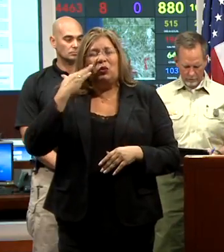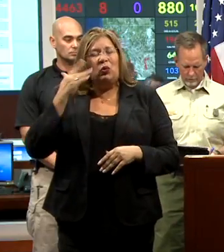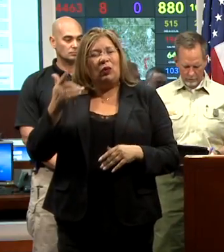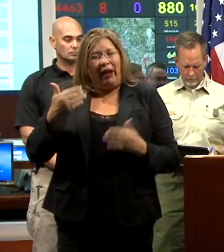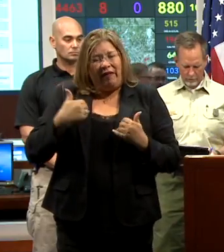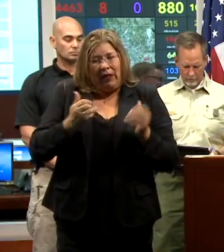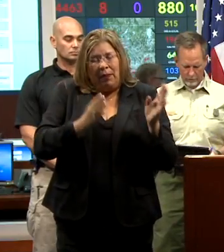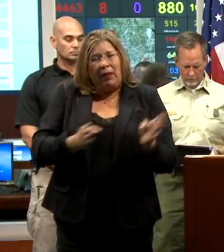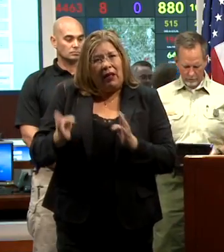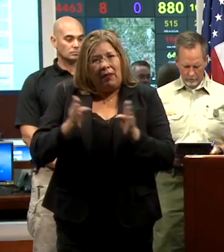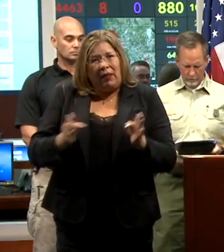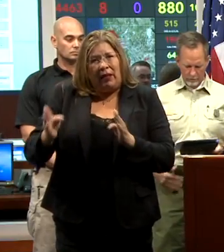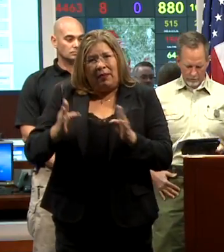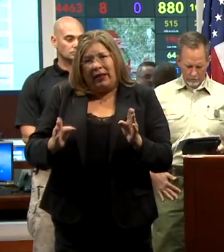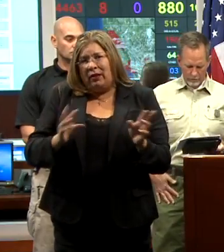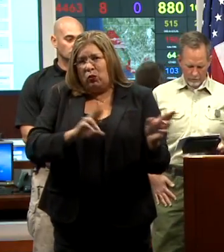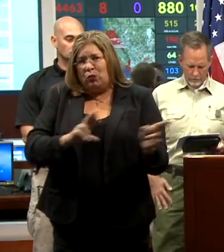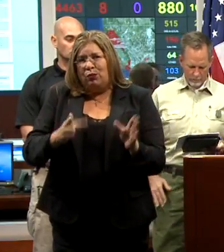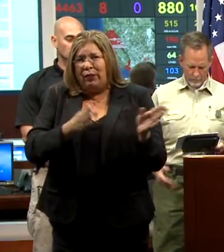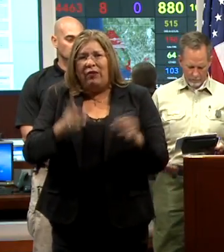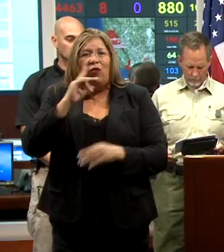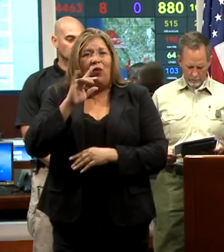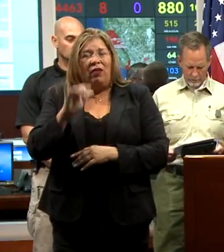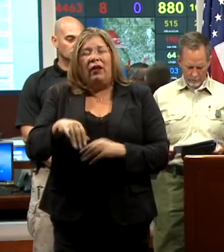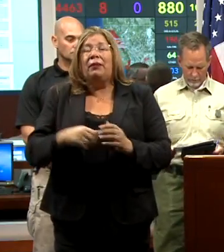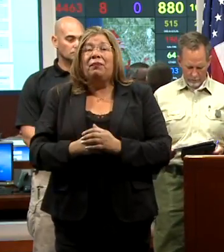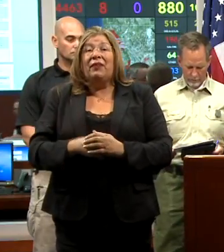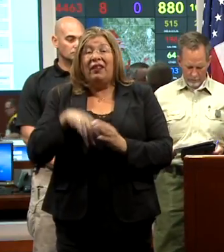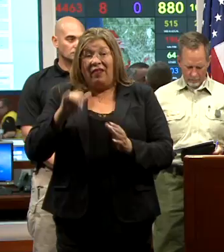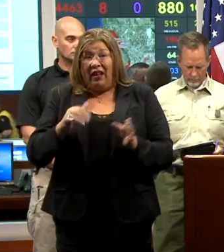plan in place for this, and that plan was